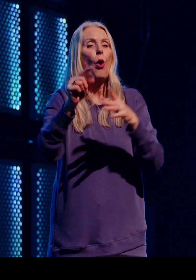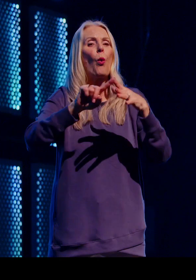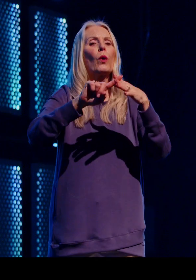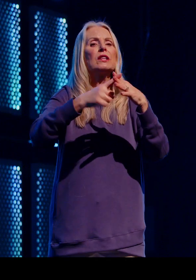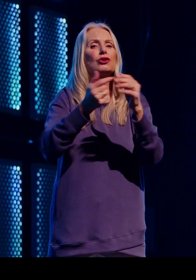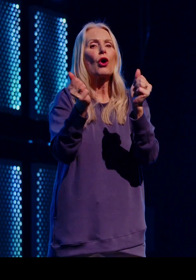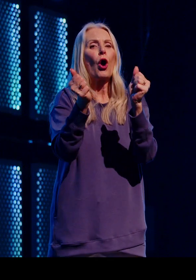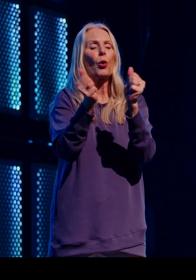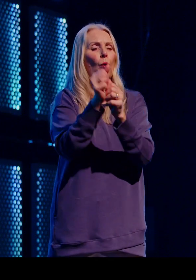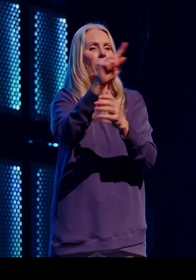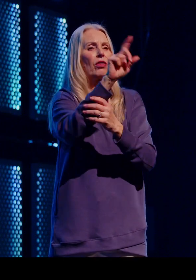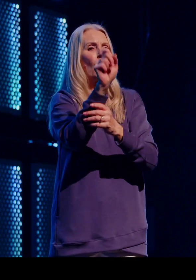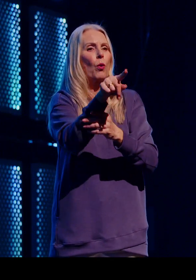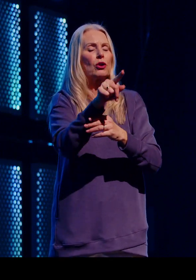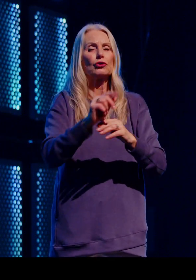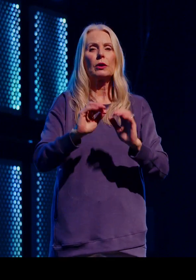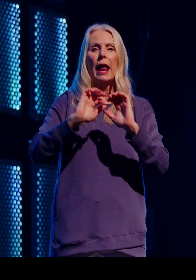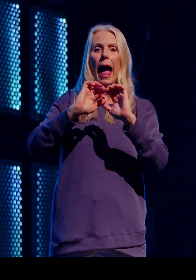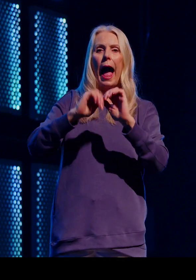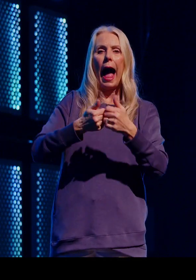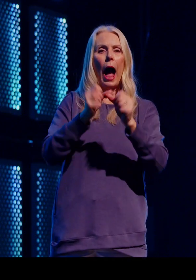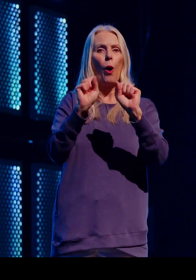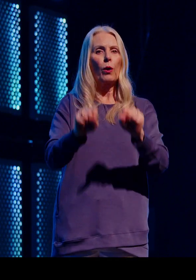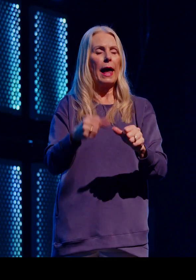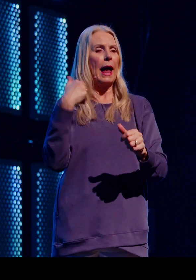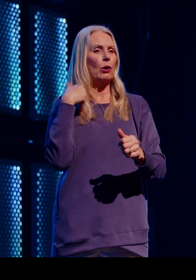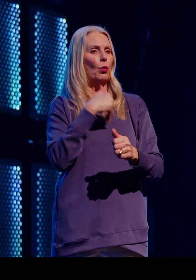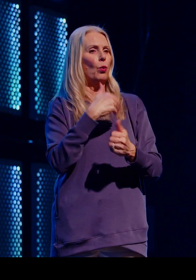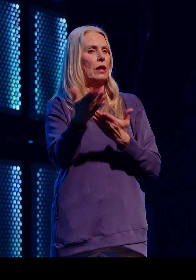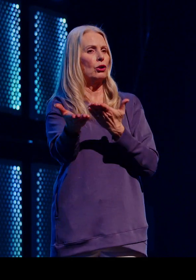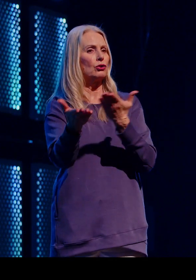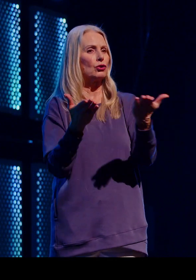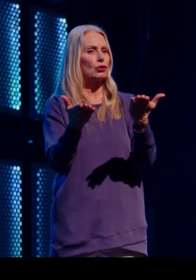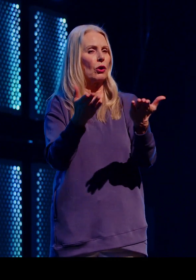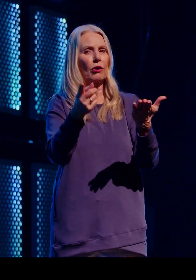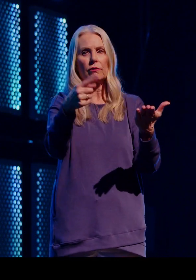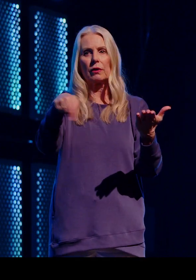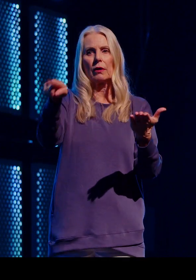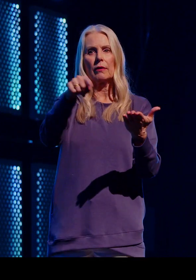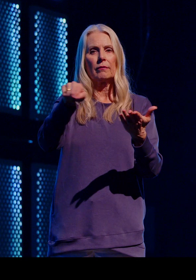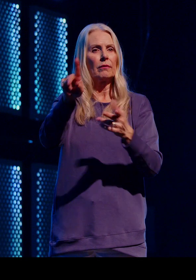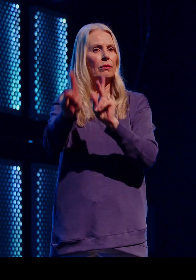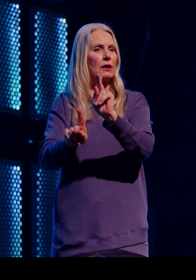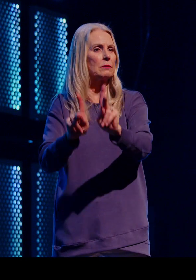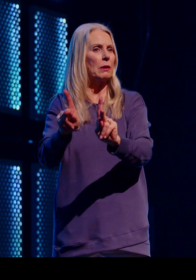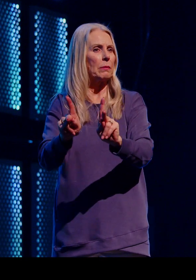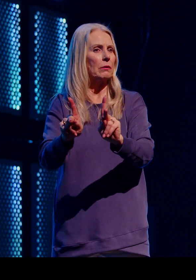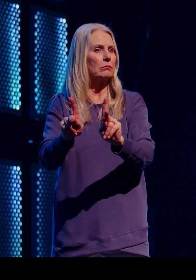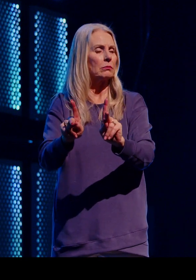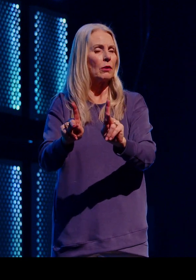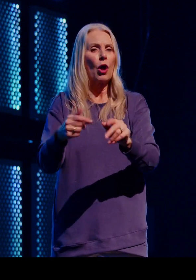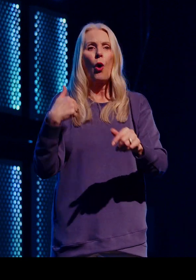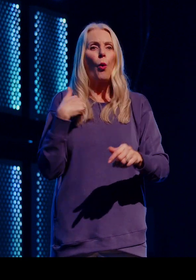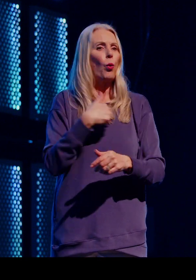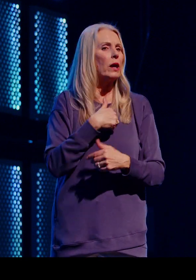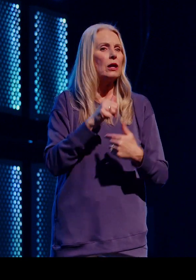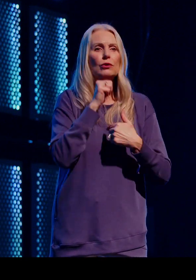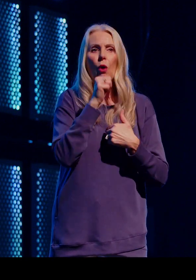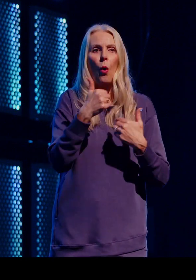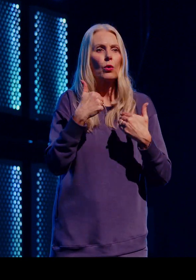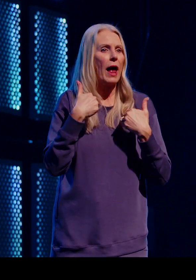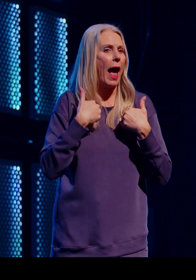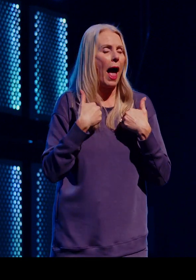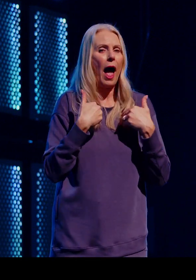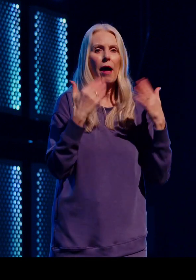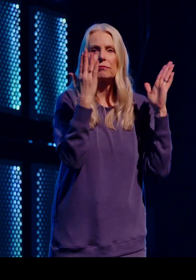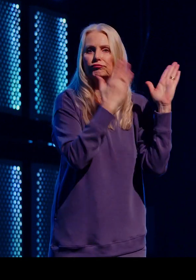can we serve? What can we do for you? It's a humble question. We don't want to come with our agenda. We want to let you come up with the agenda, and we're